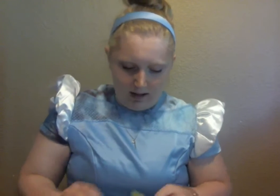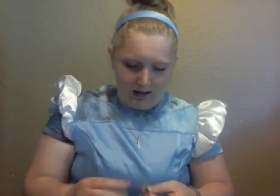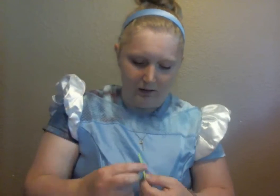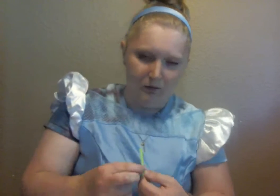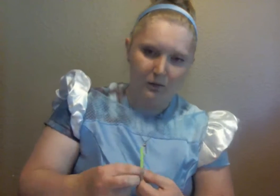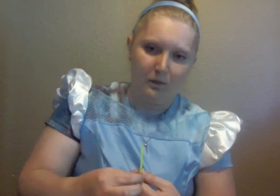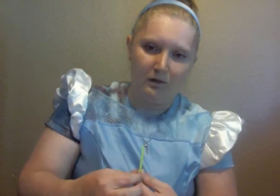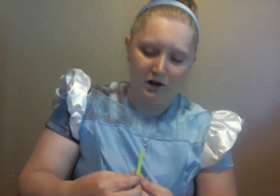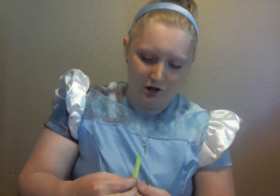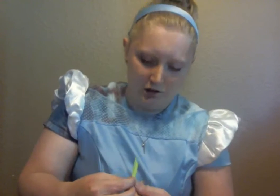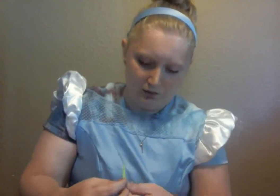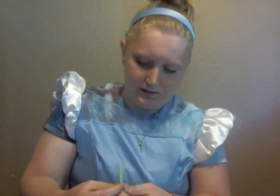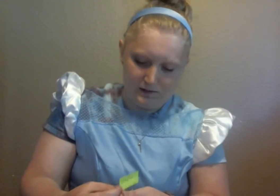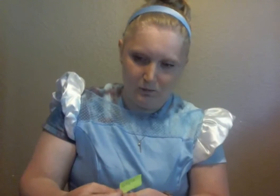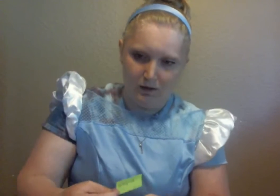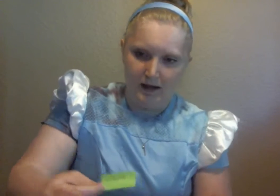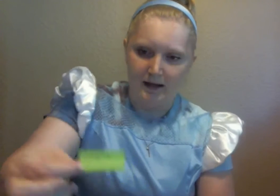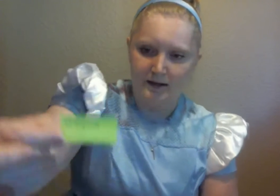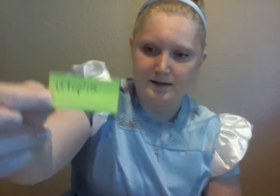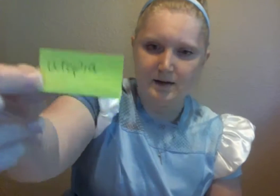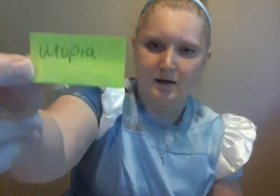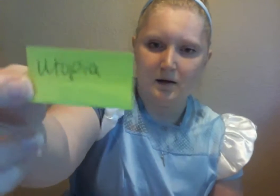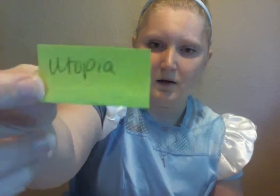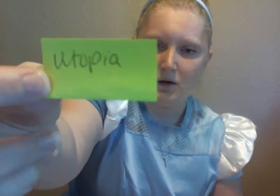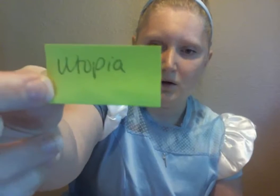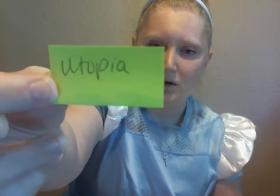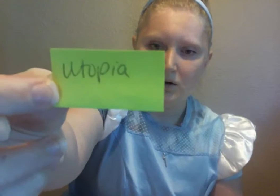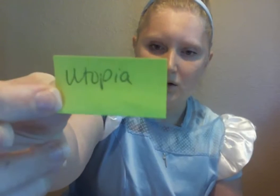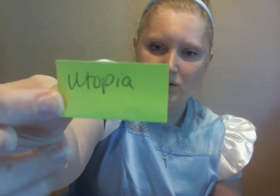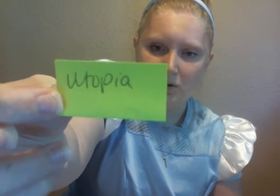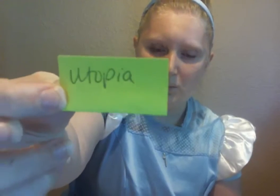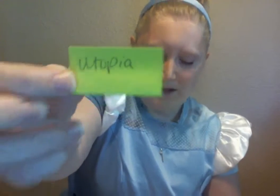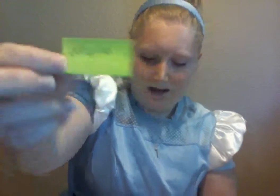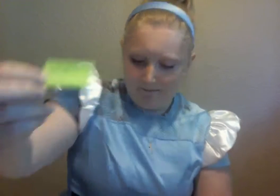And the one we chose was Utopia.